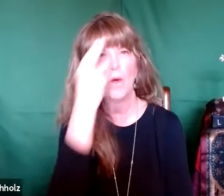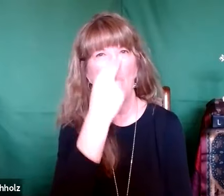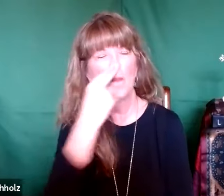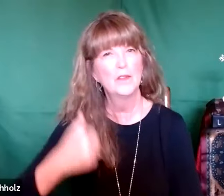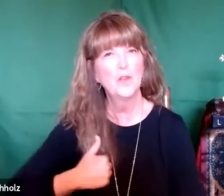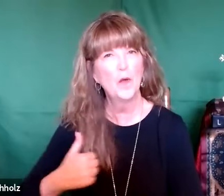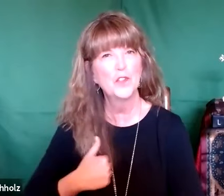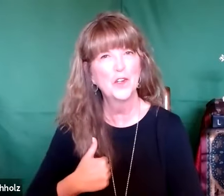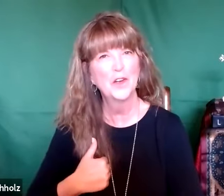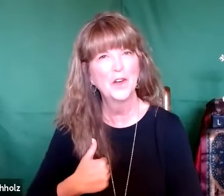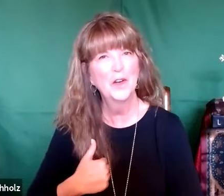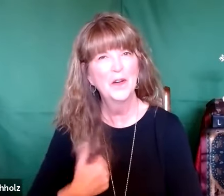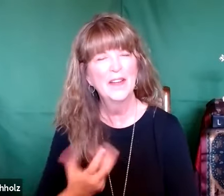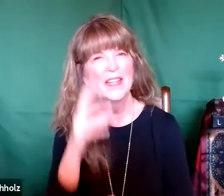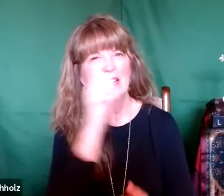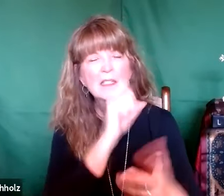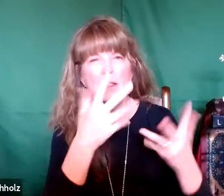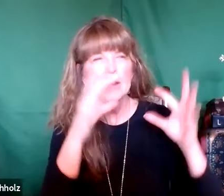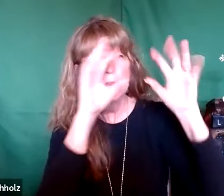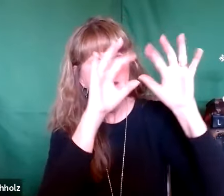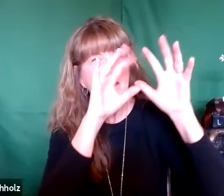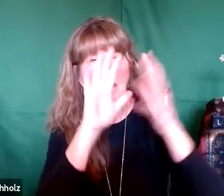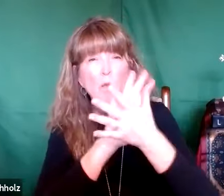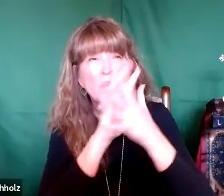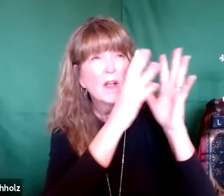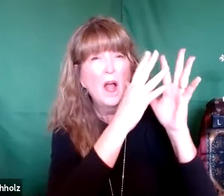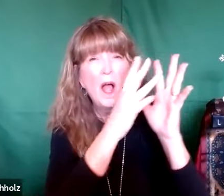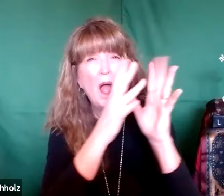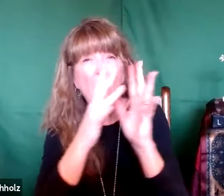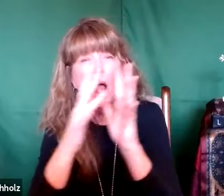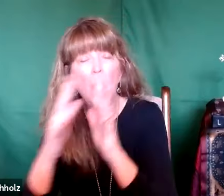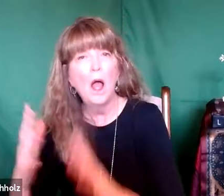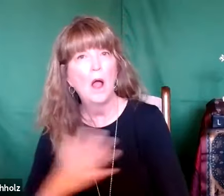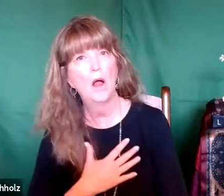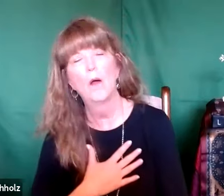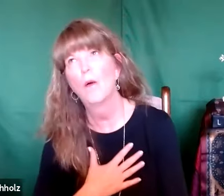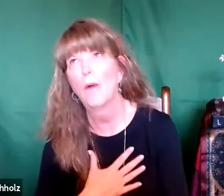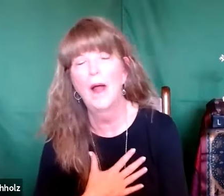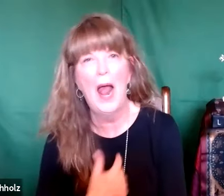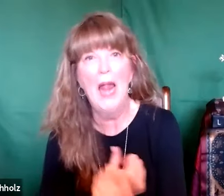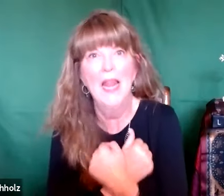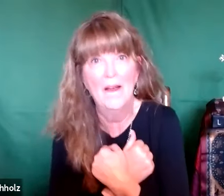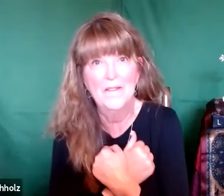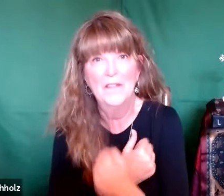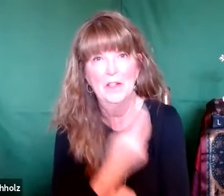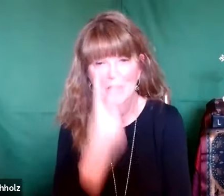The author of the movie wrote it from the perspective of the Roman soldier. And